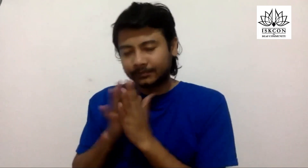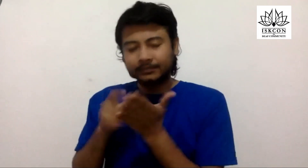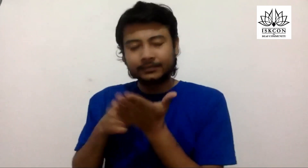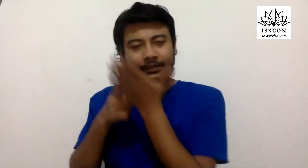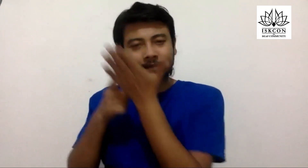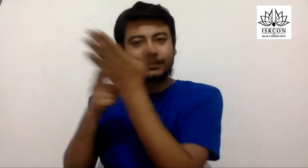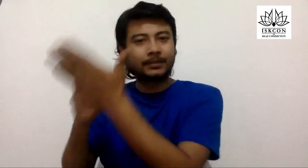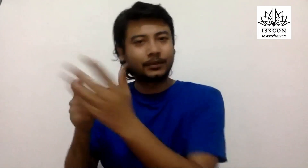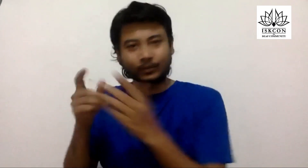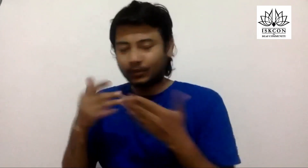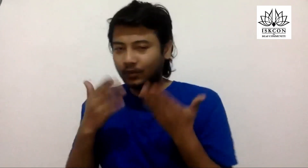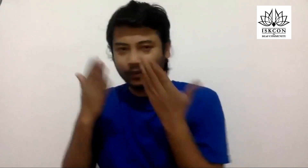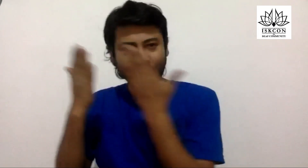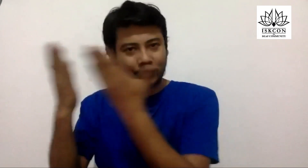O Damodar,